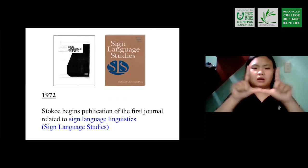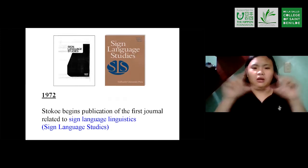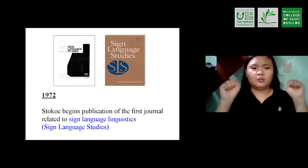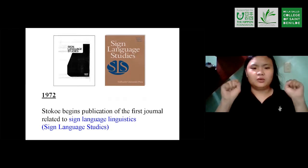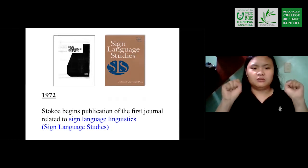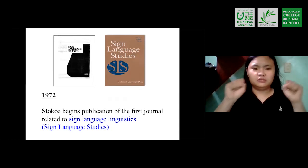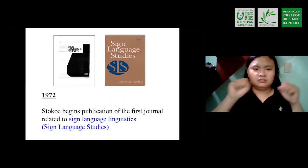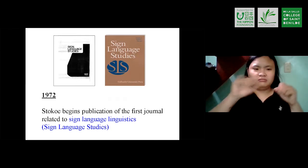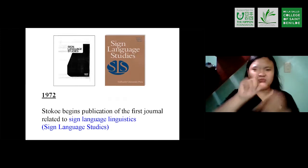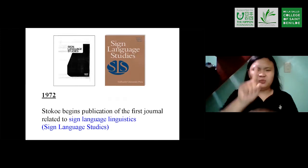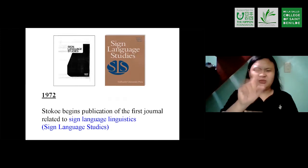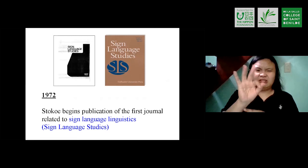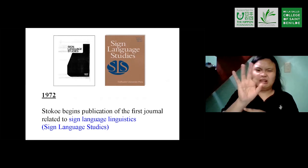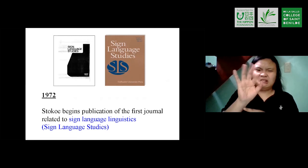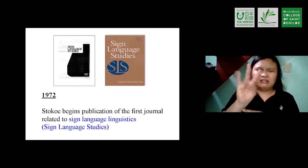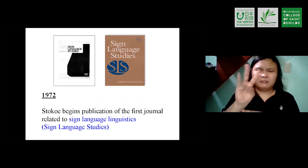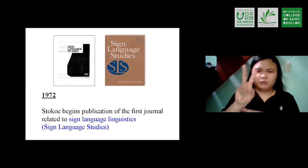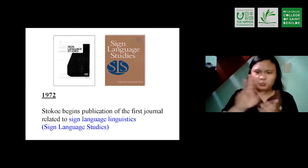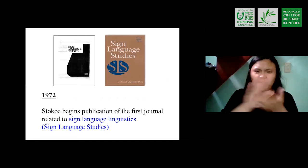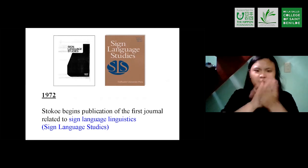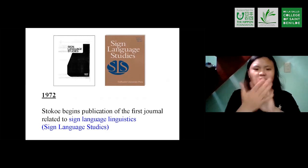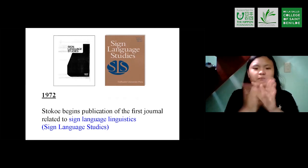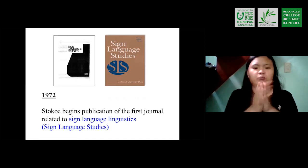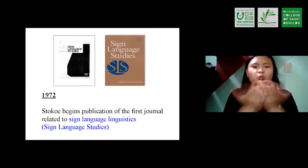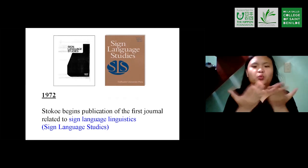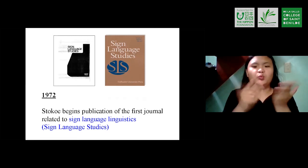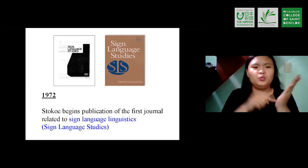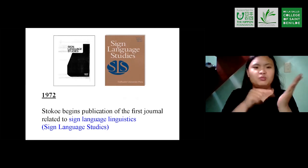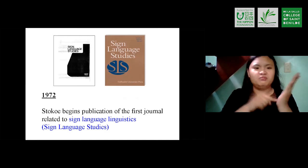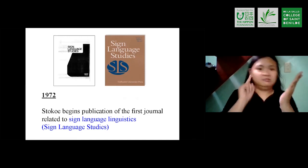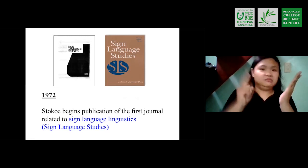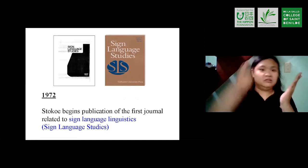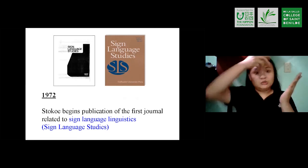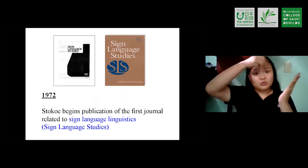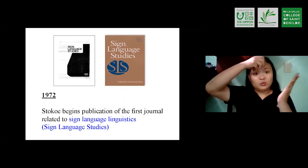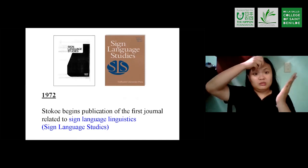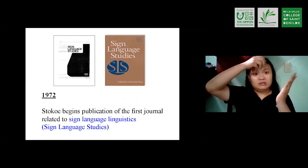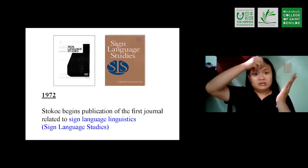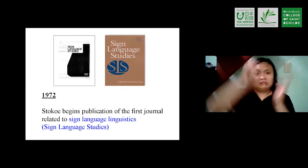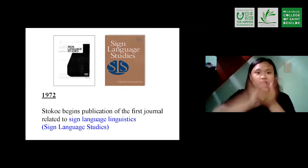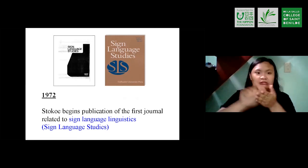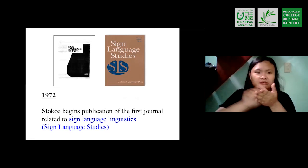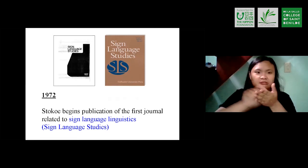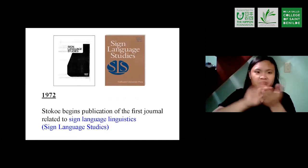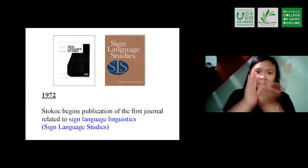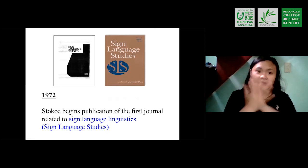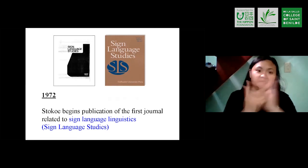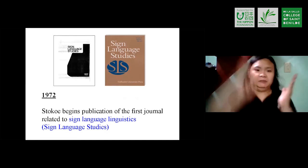submit works for various journals for sign language.